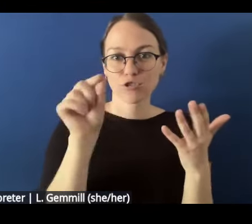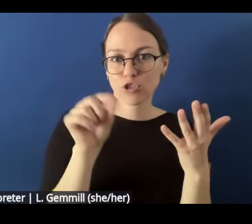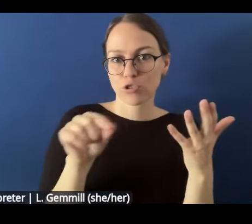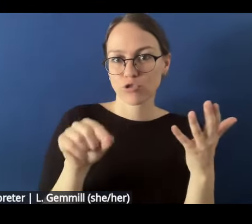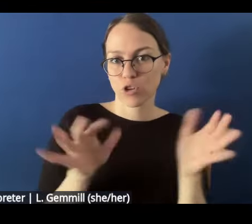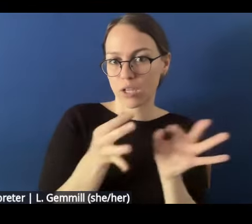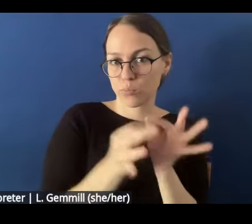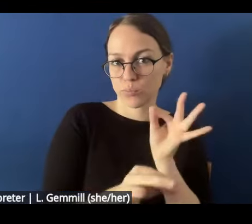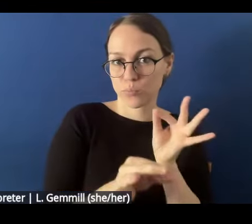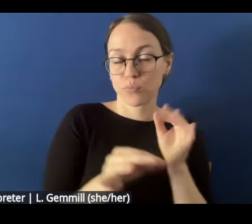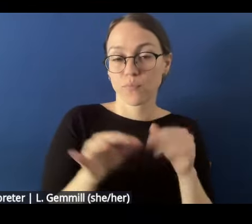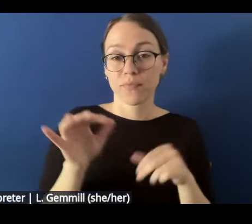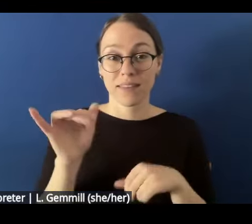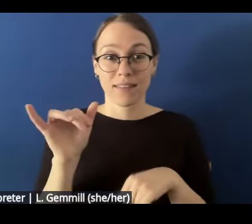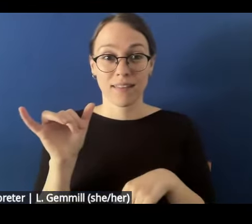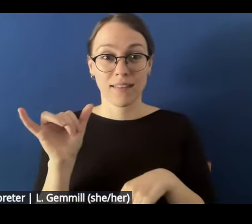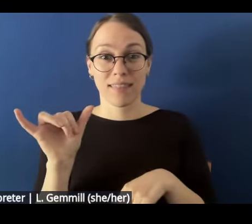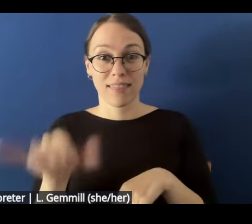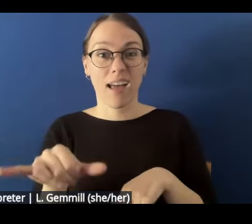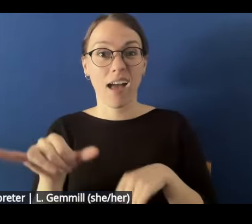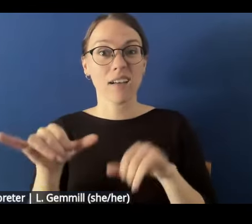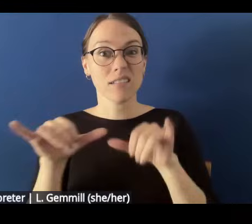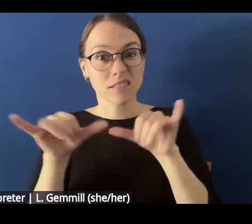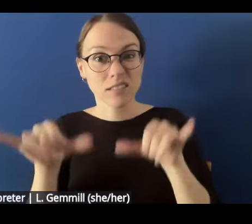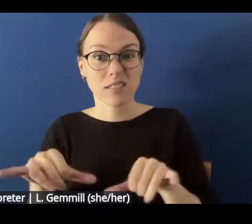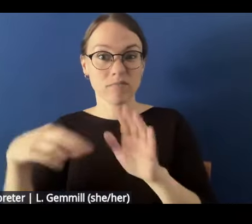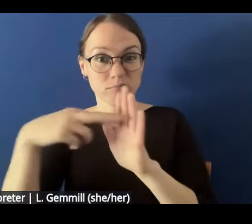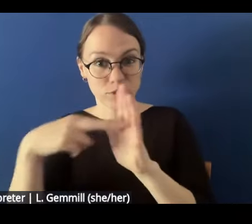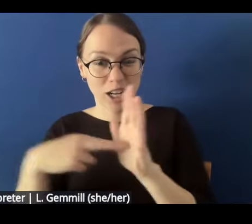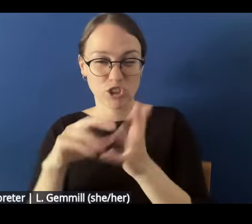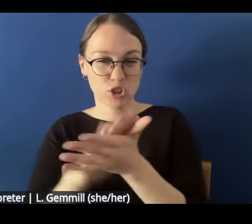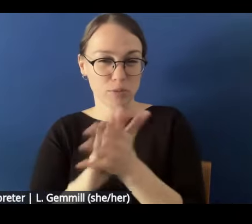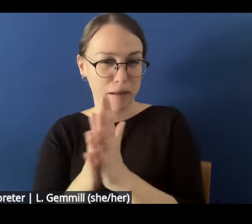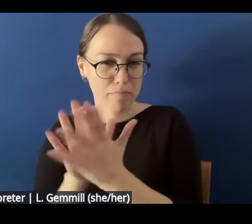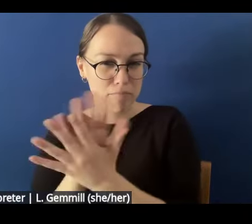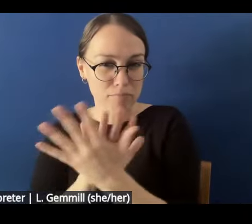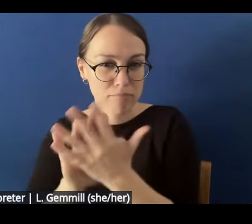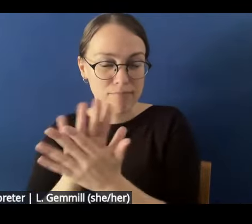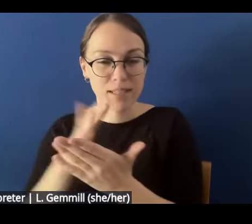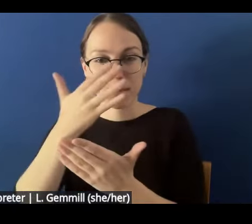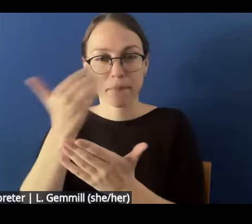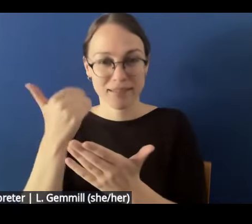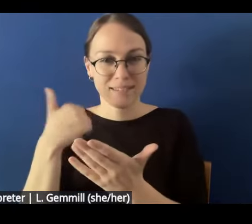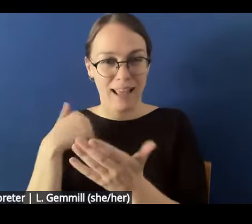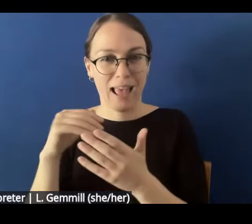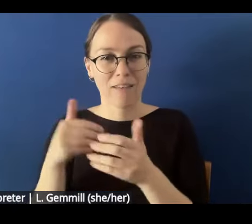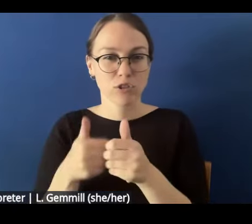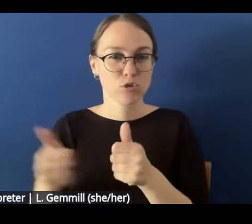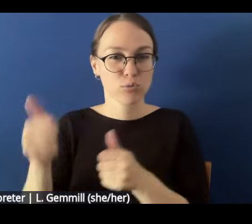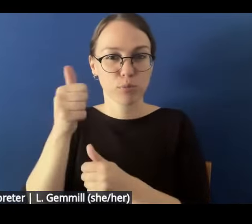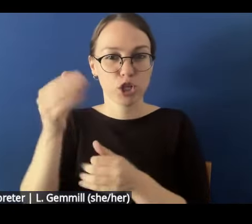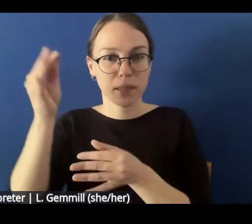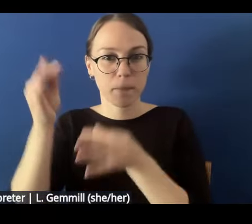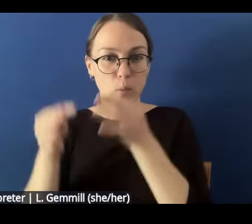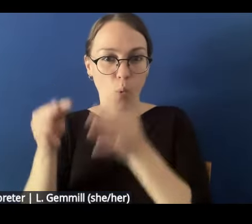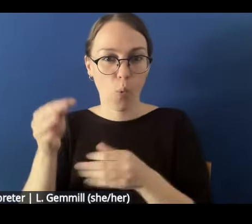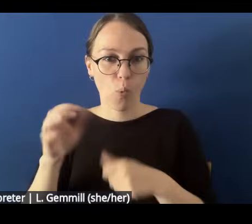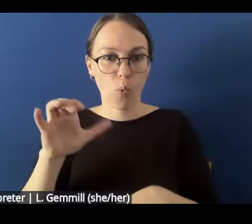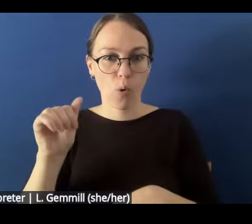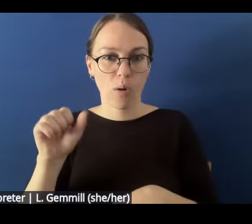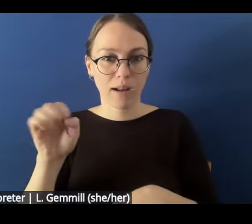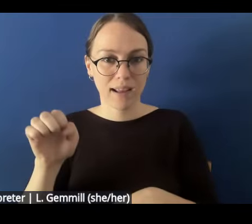That gets a little unknown because we do have the Supreme Court case that said